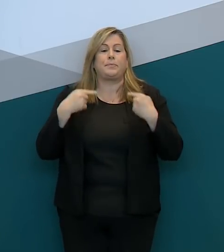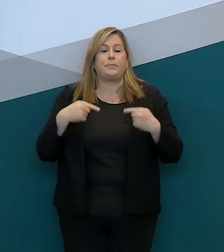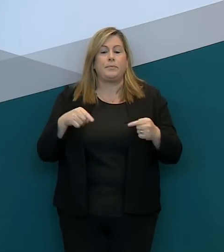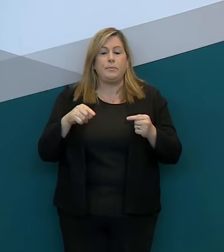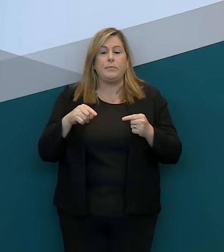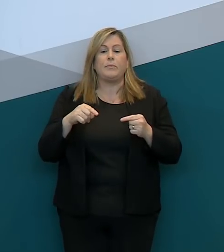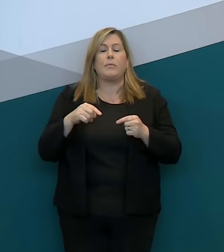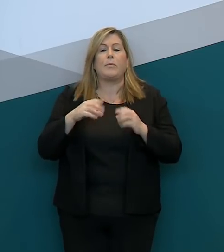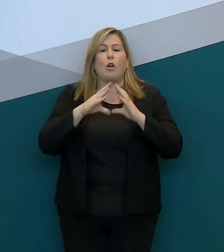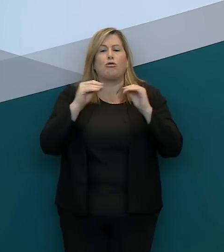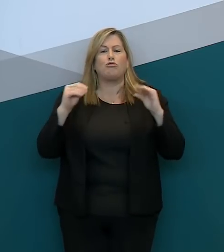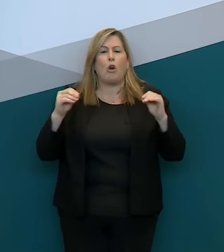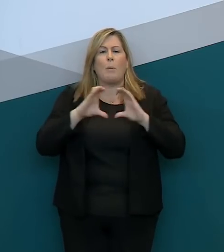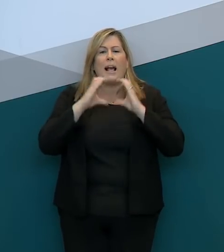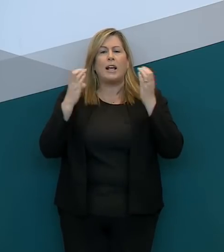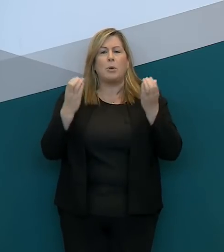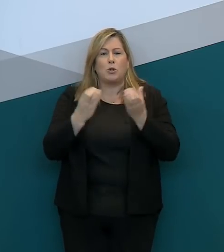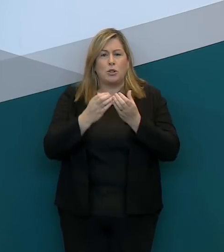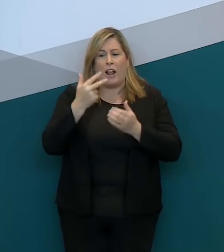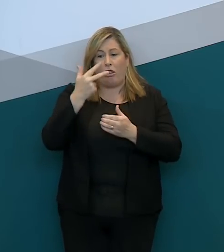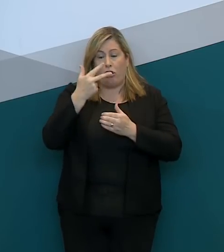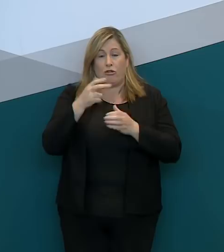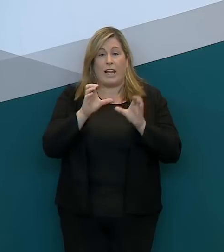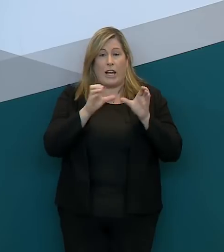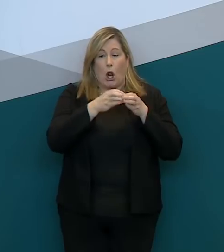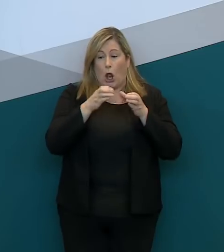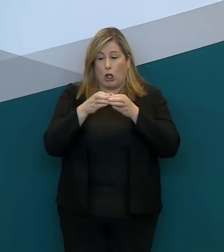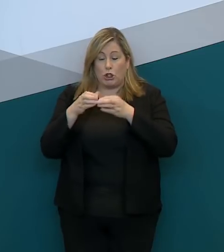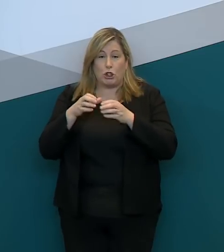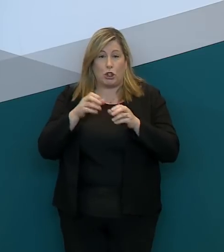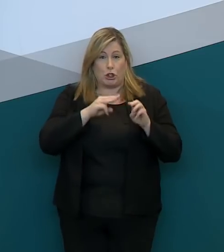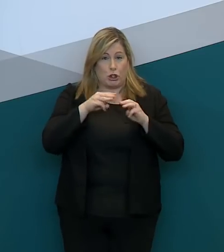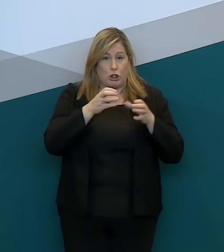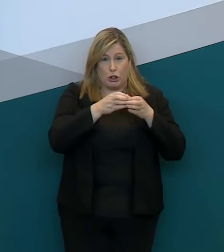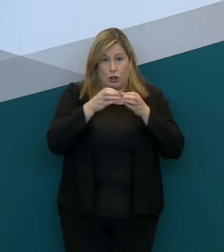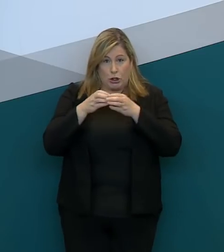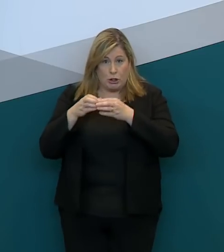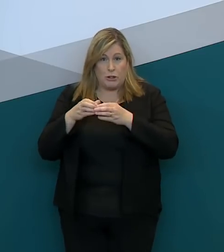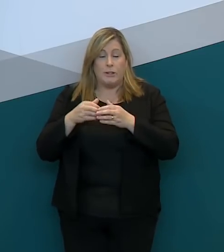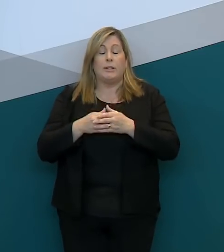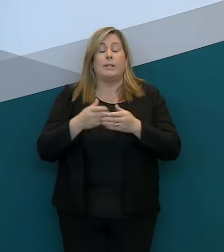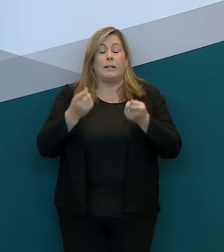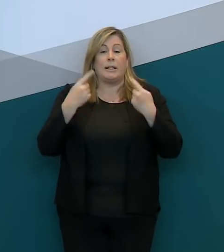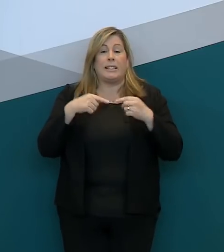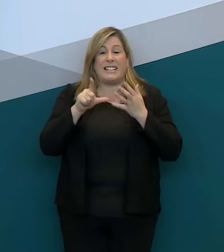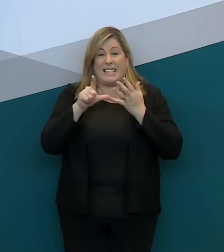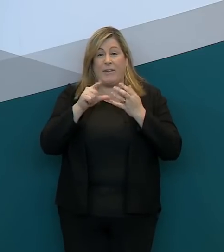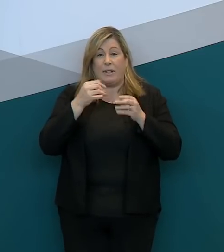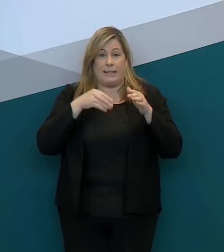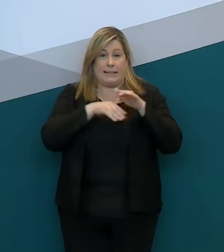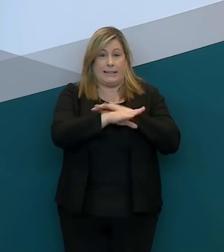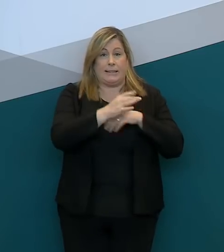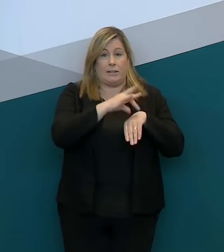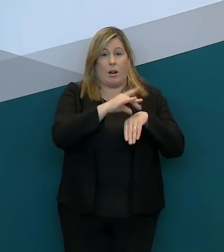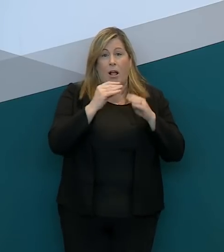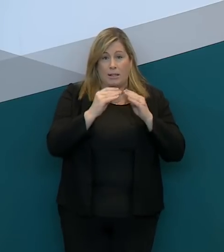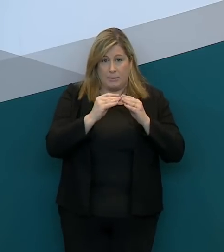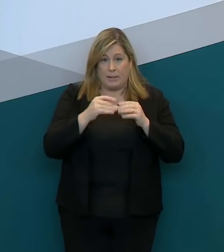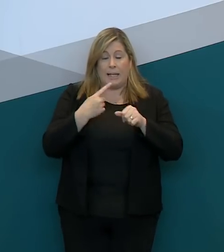respect of the Roma community, 3 such clusters accounting for 21 cases and 7 hospitalisations. Again,